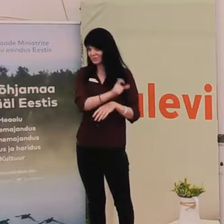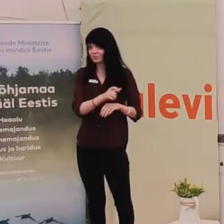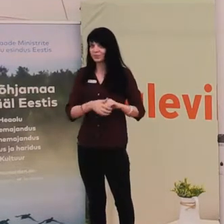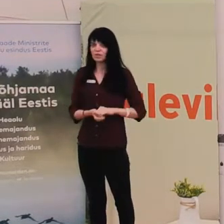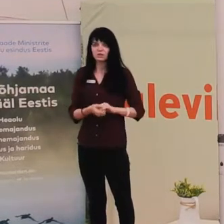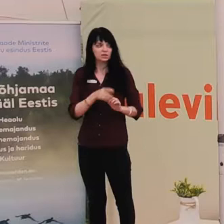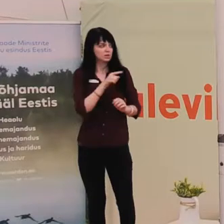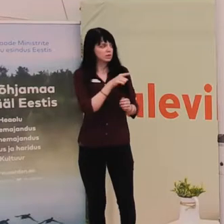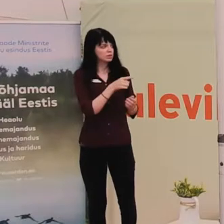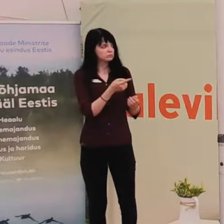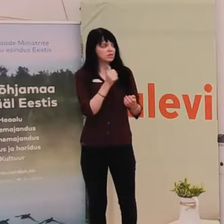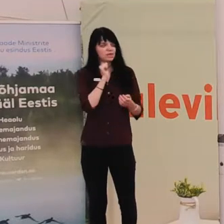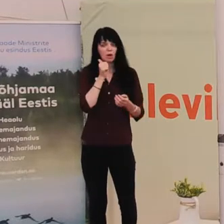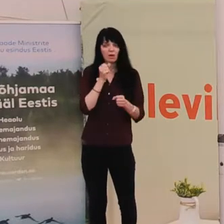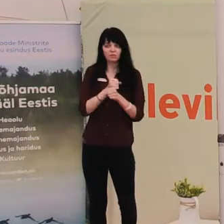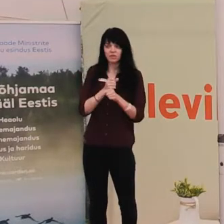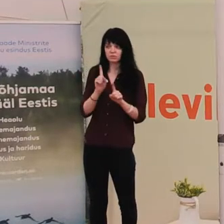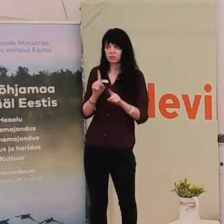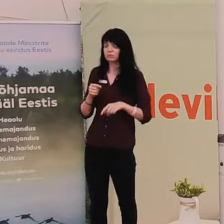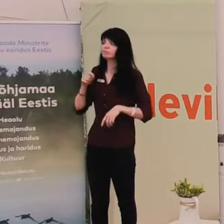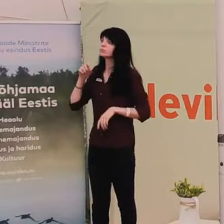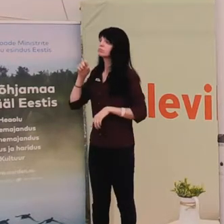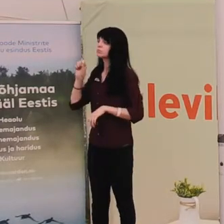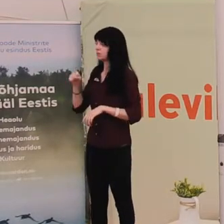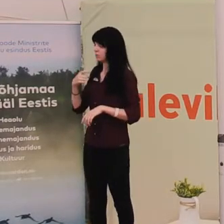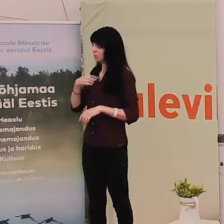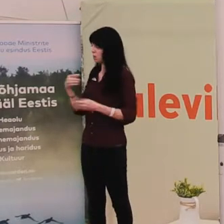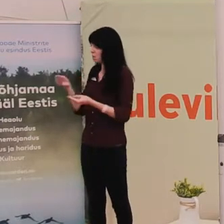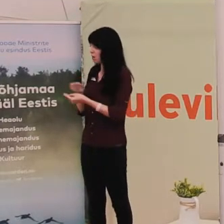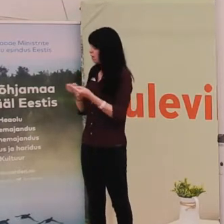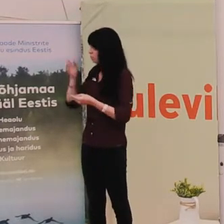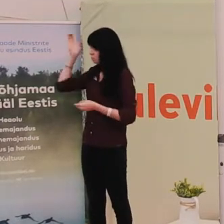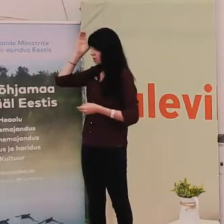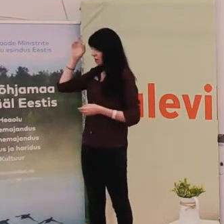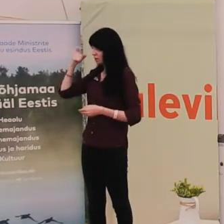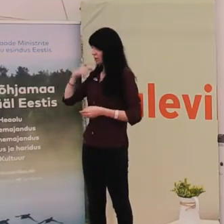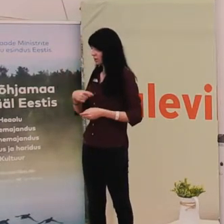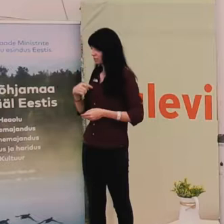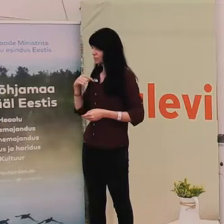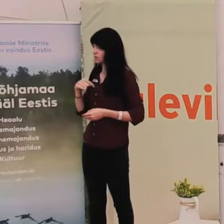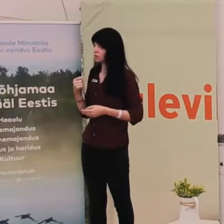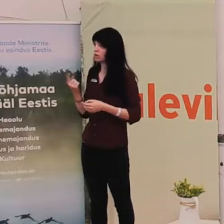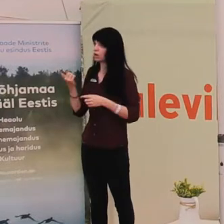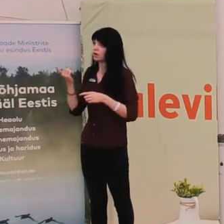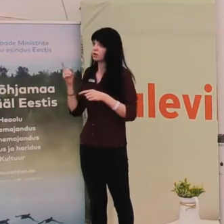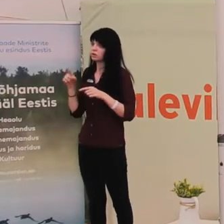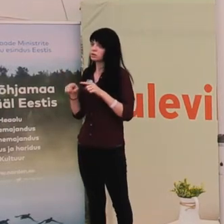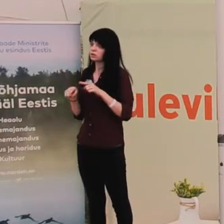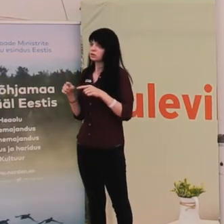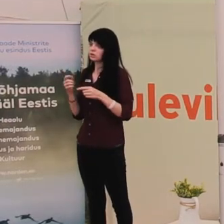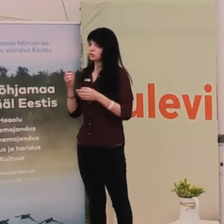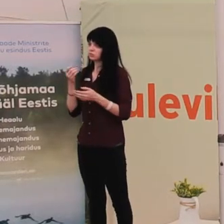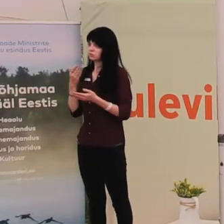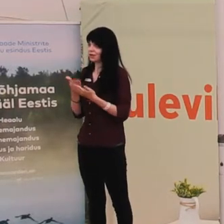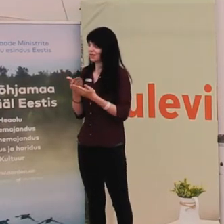do? Yeah, well, I'm also an economist, and some of the things I'm doing is, for example, I've been involved in a project called Beyond